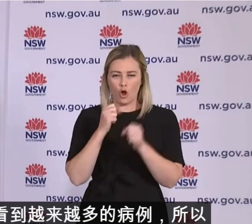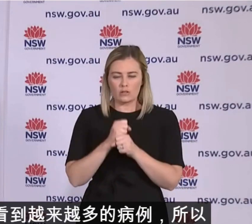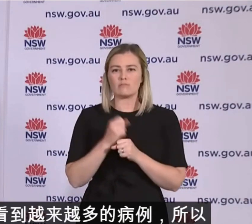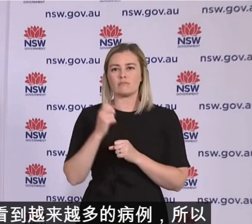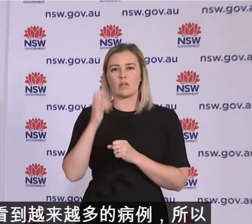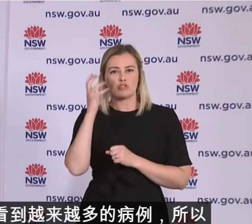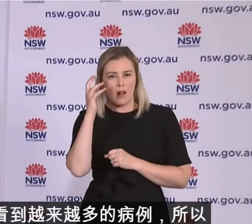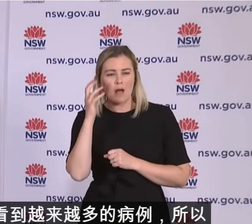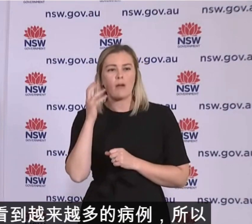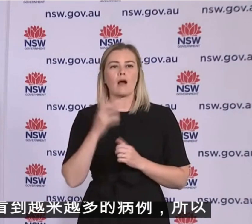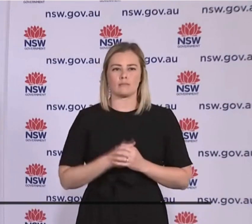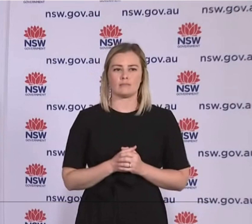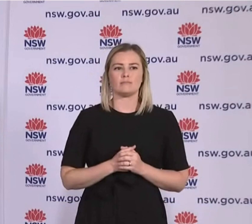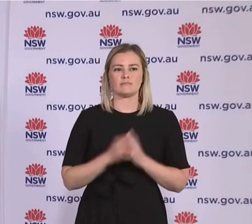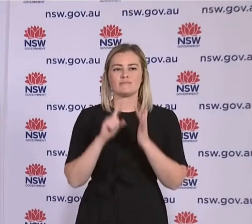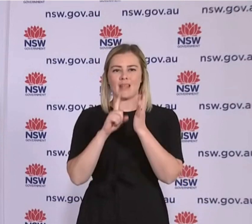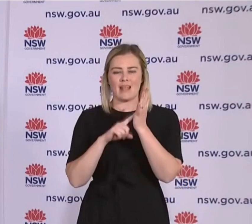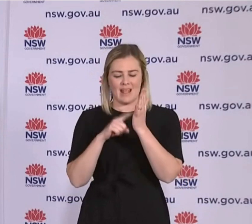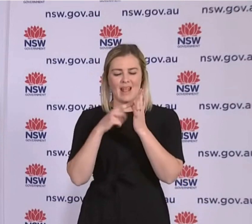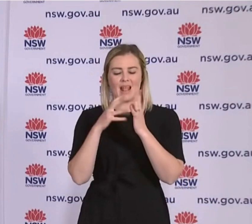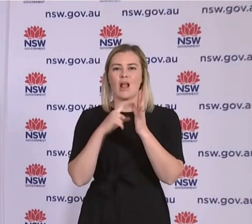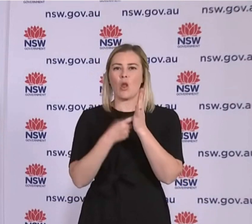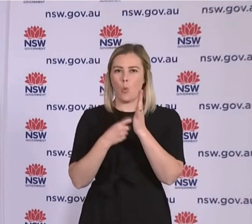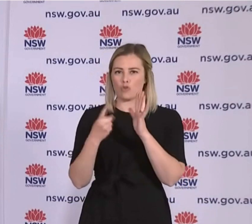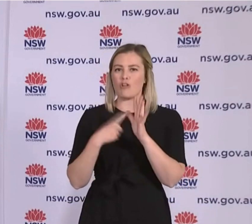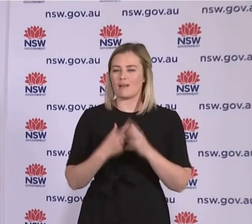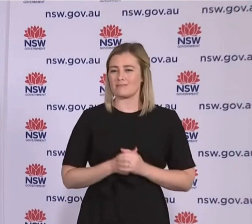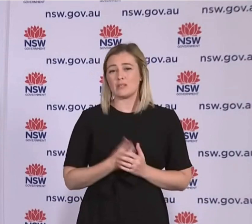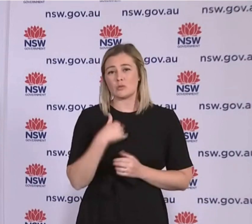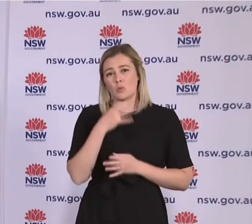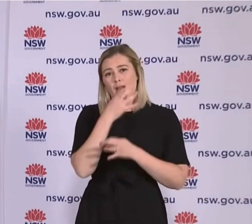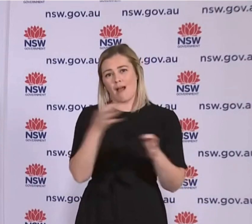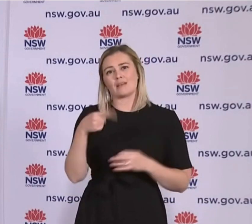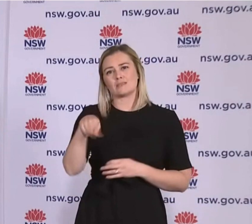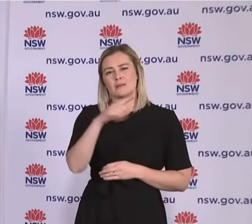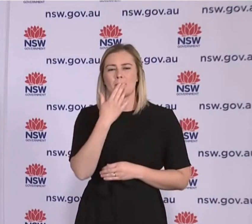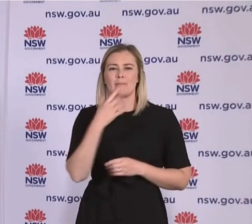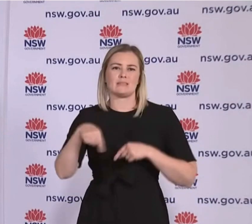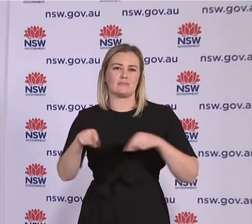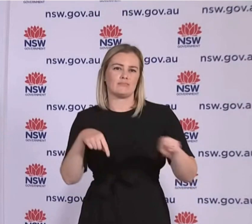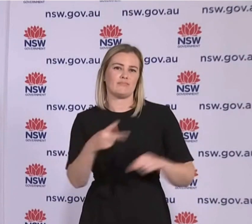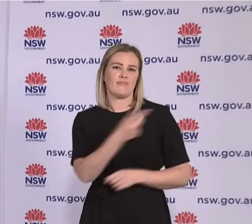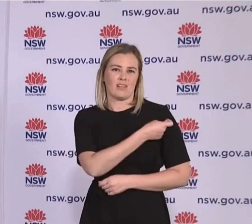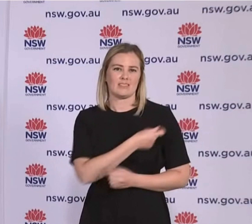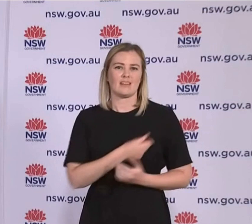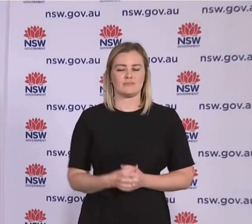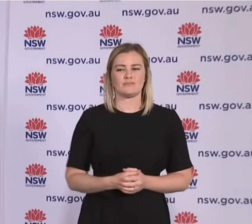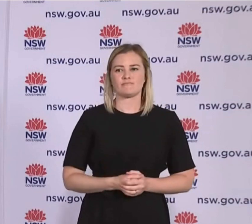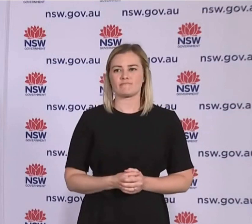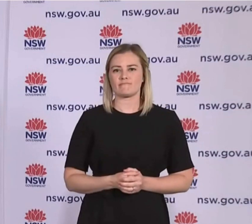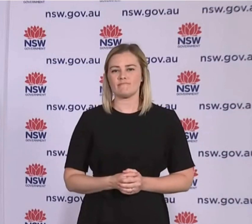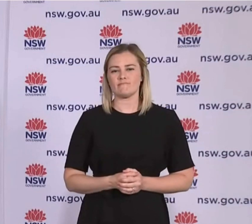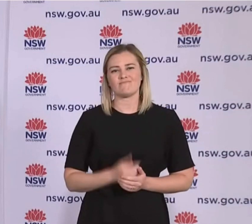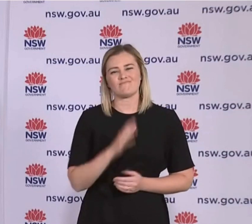call out to get tested, but also please come forward and get vaccinated. Sadly, we've been notified